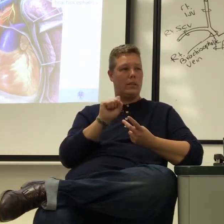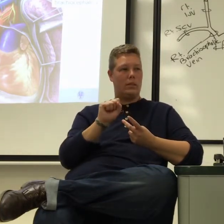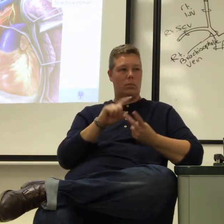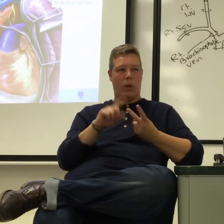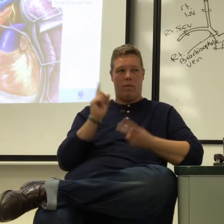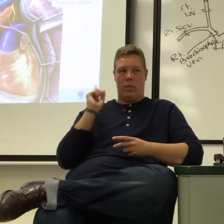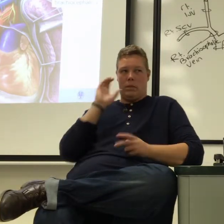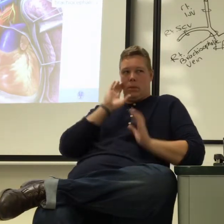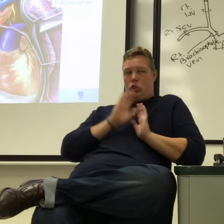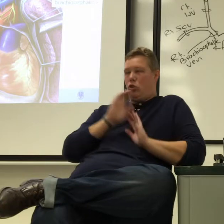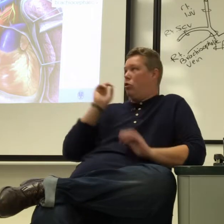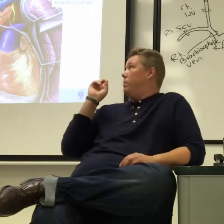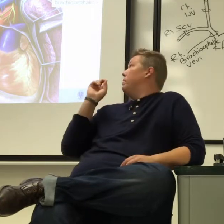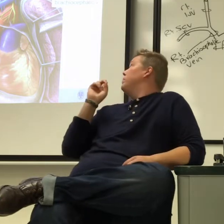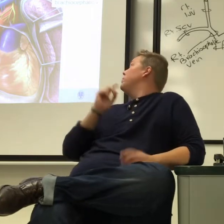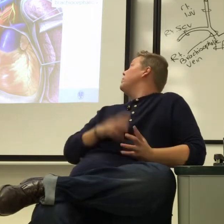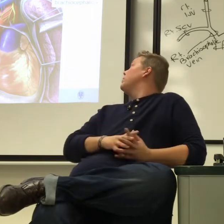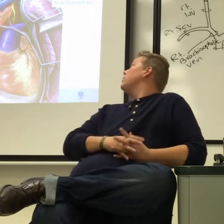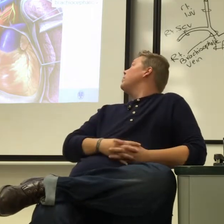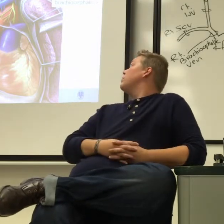picture.